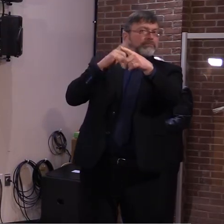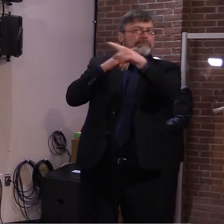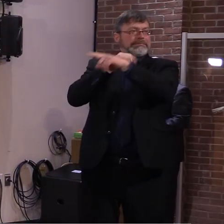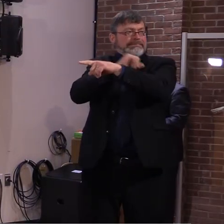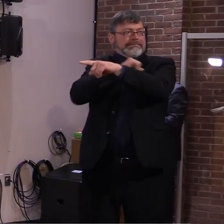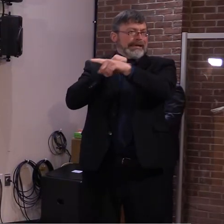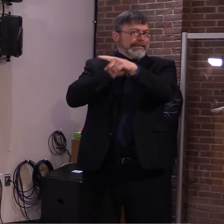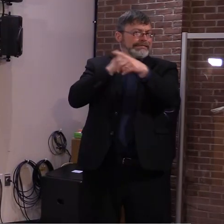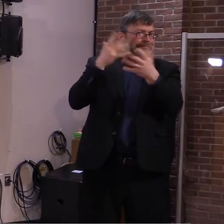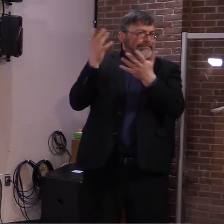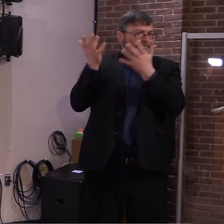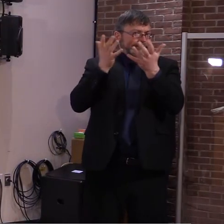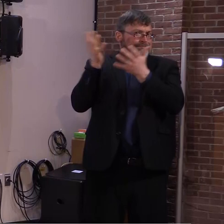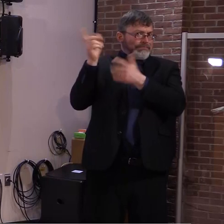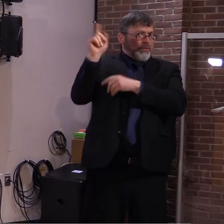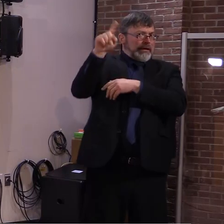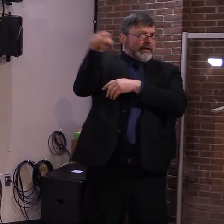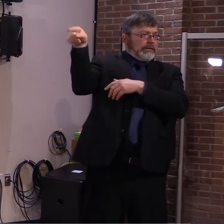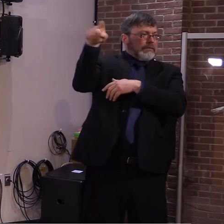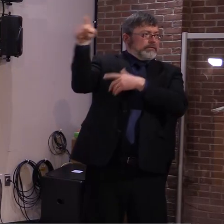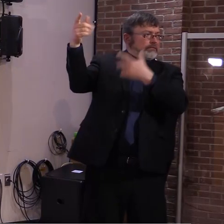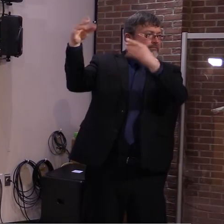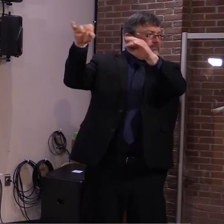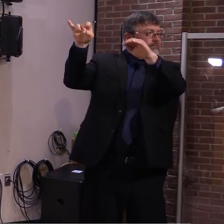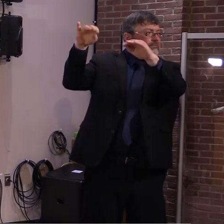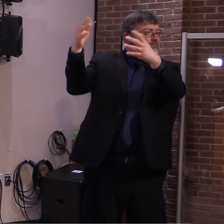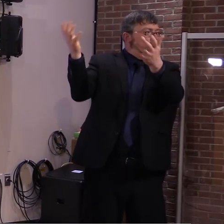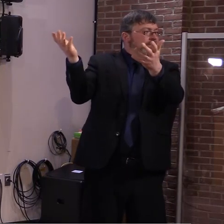any of the specifics at this point.